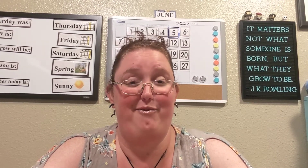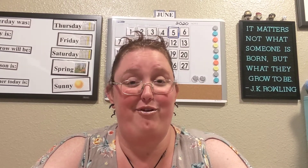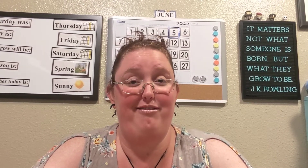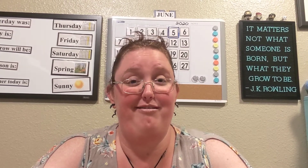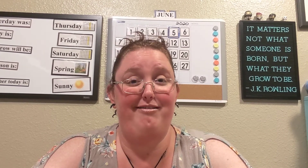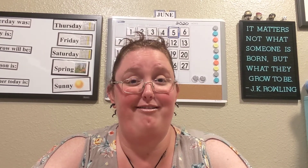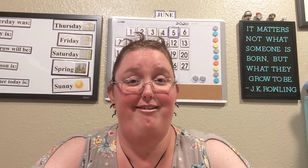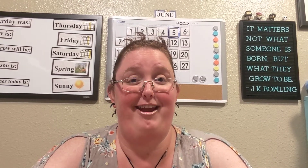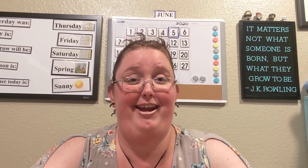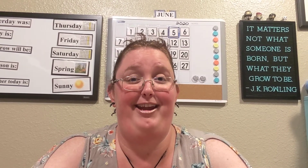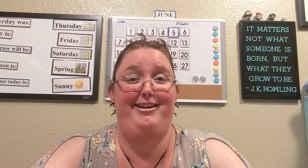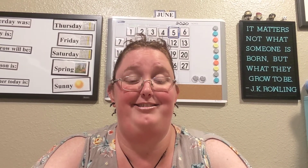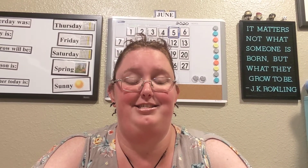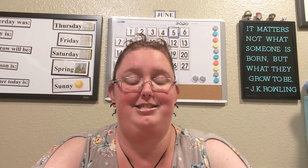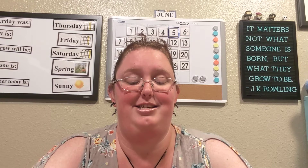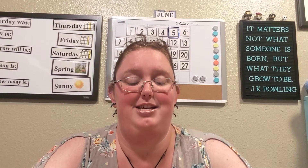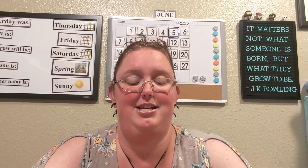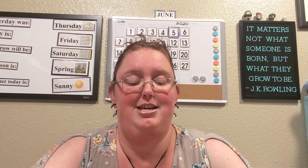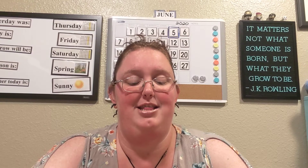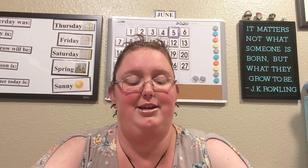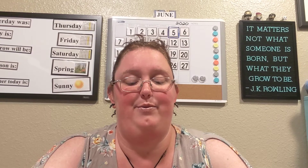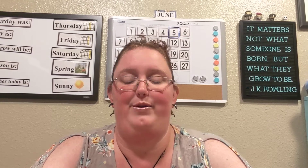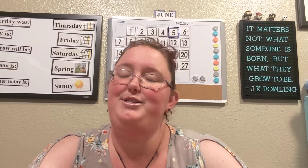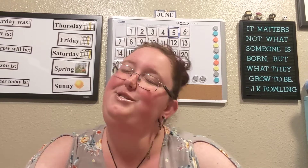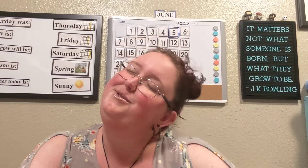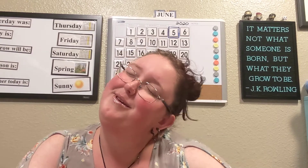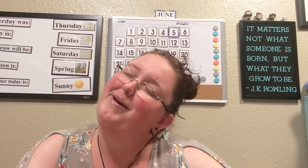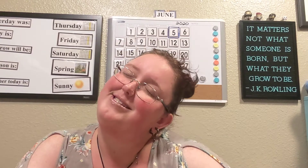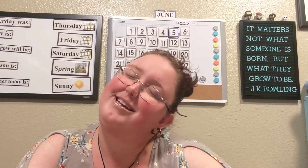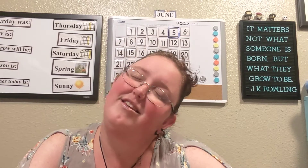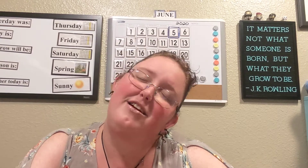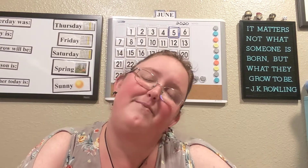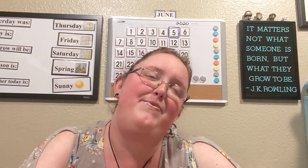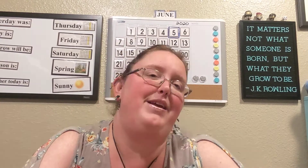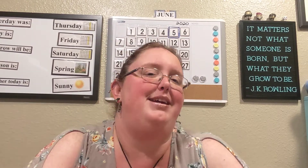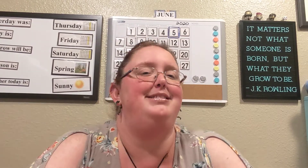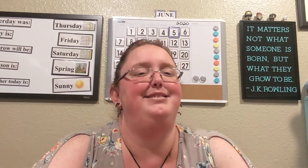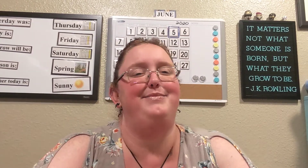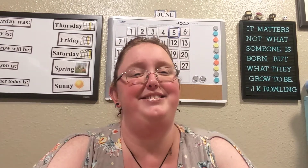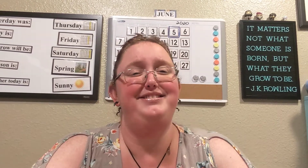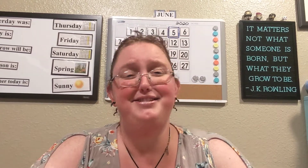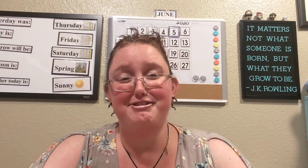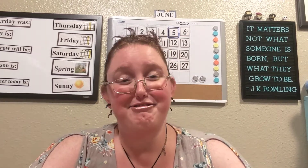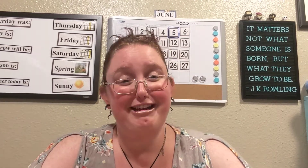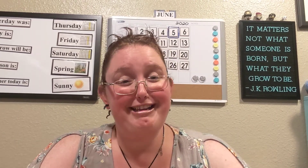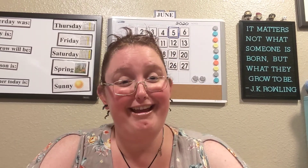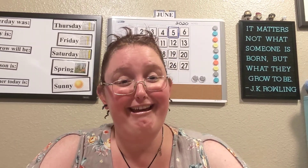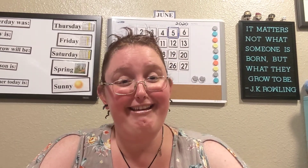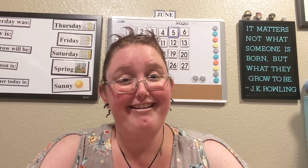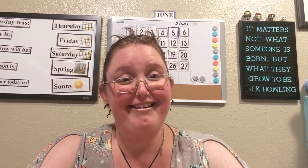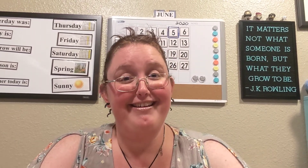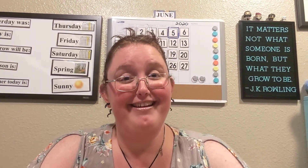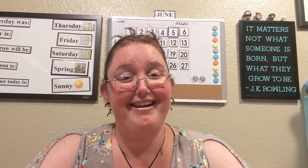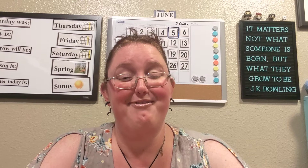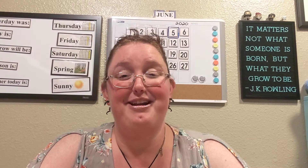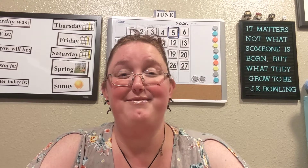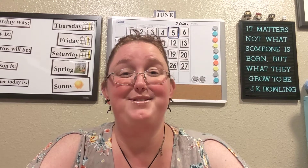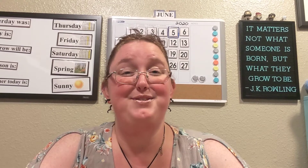forever, and that when we do get back together, it's gonna be such a great day, and we're gonna have so